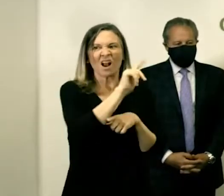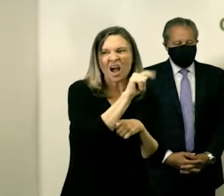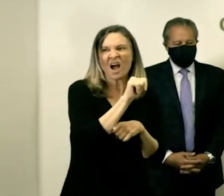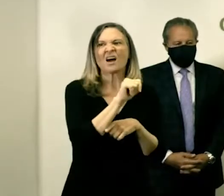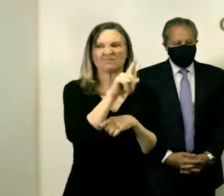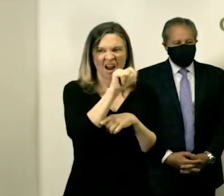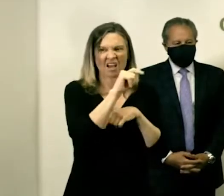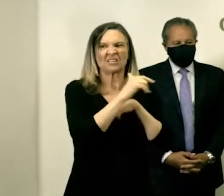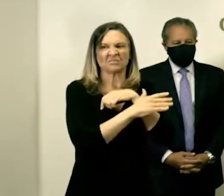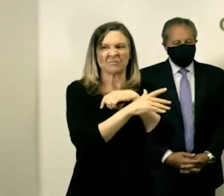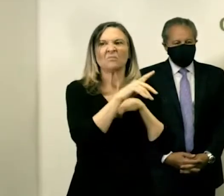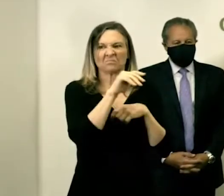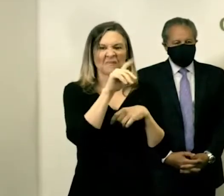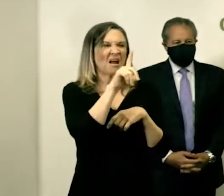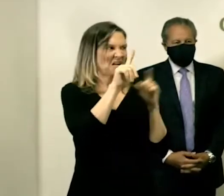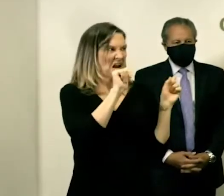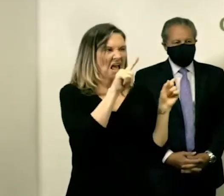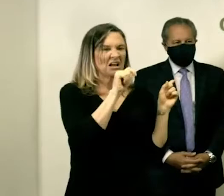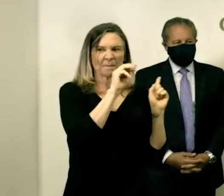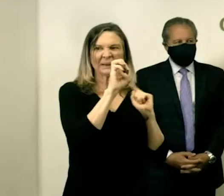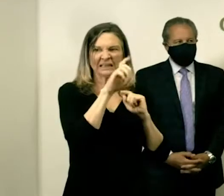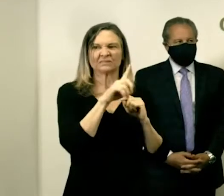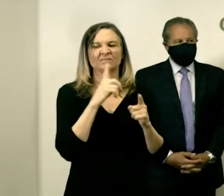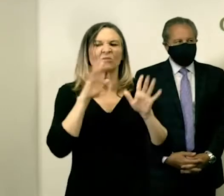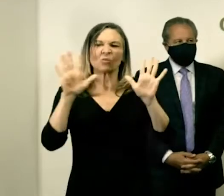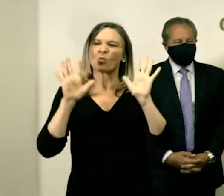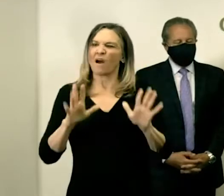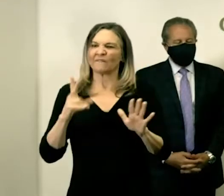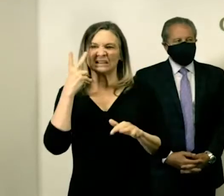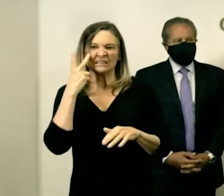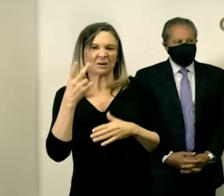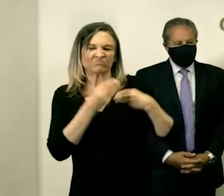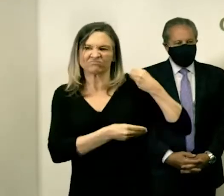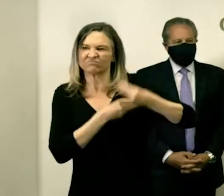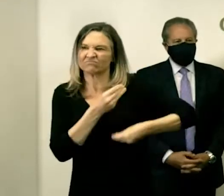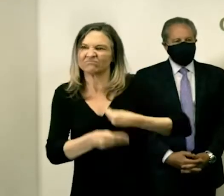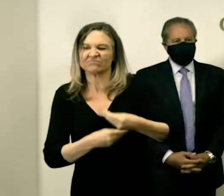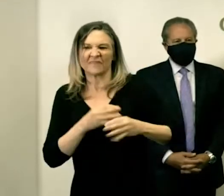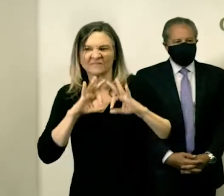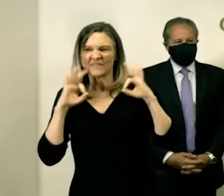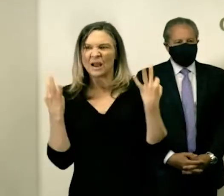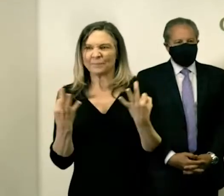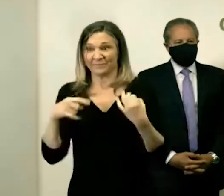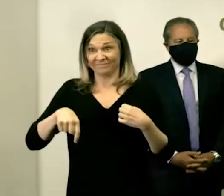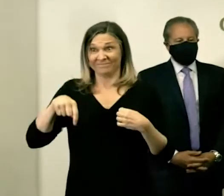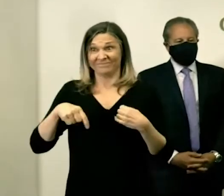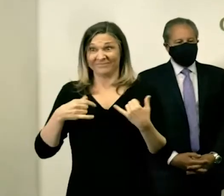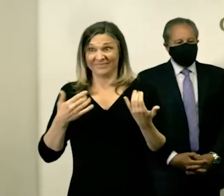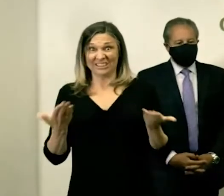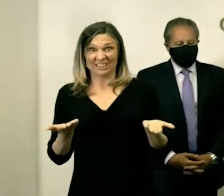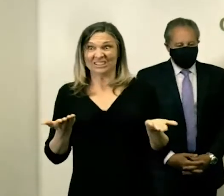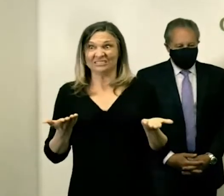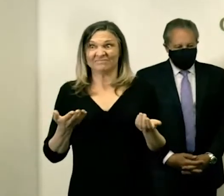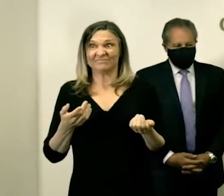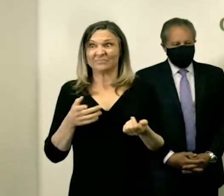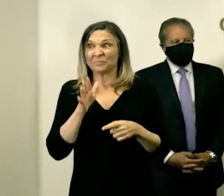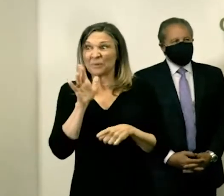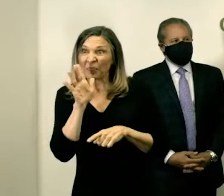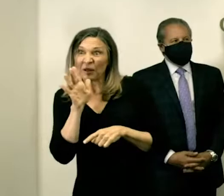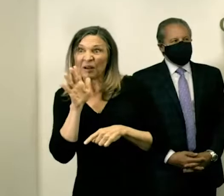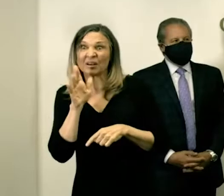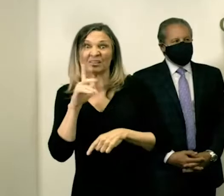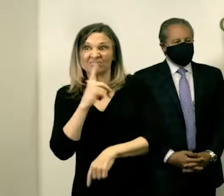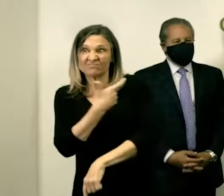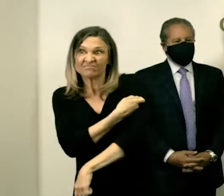And it's a remarkable thing to see, to see generations, families. We were just downstairs, mother that was